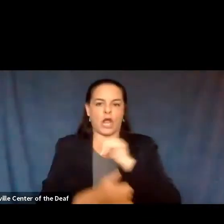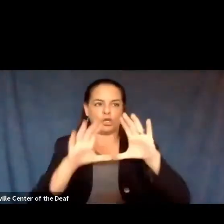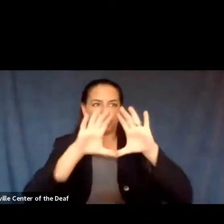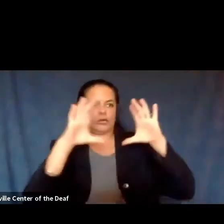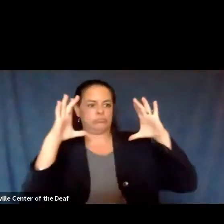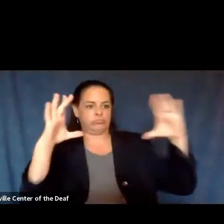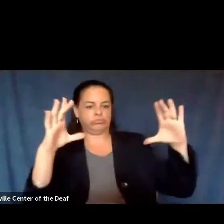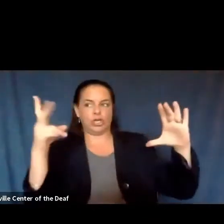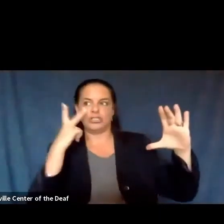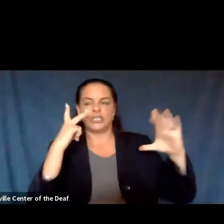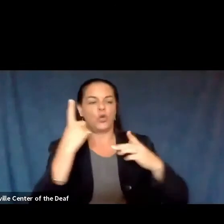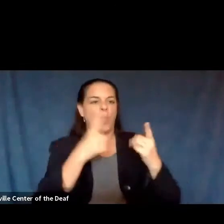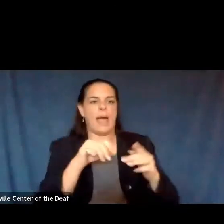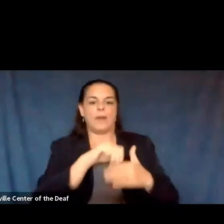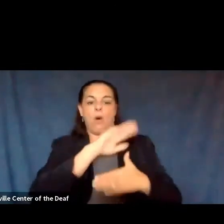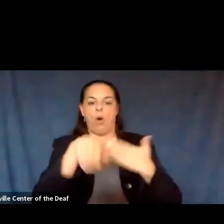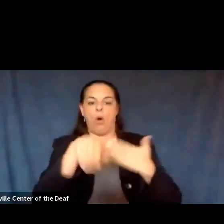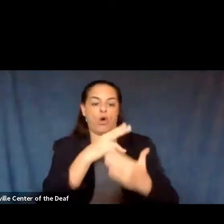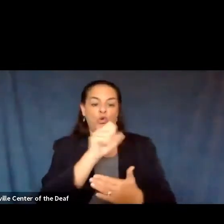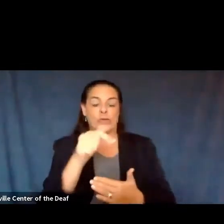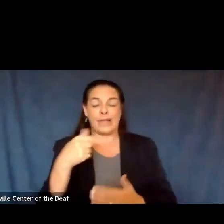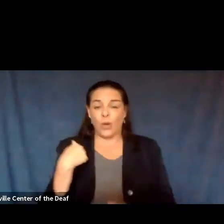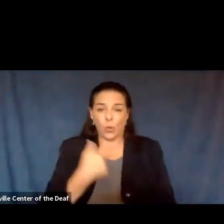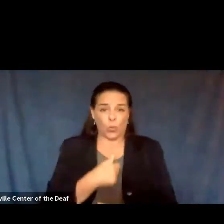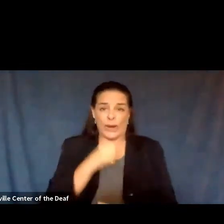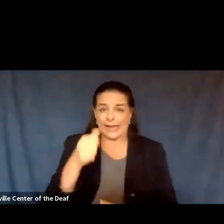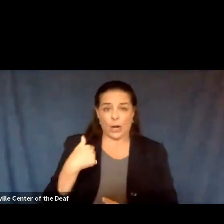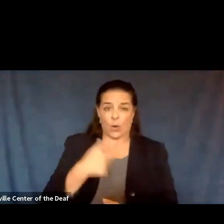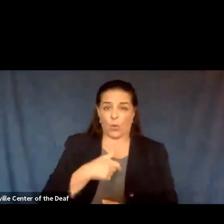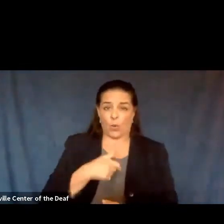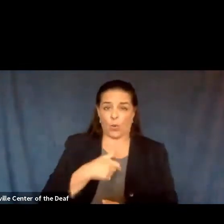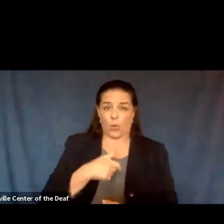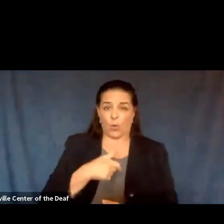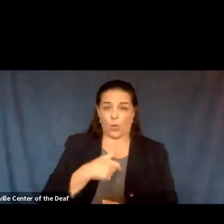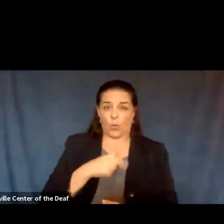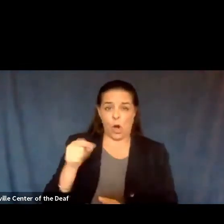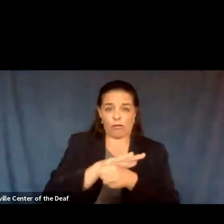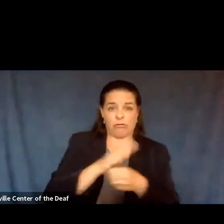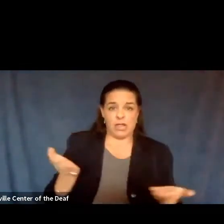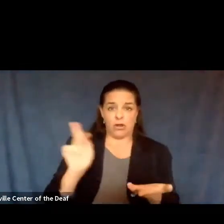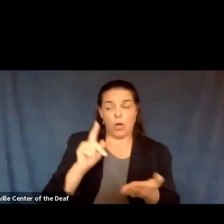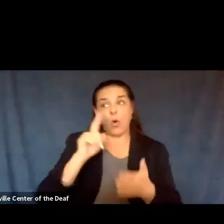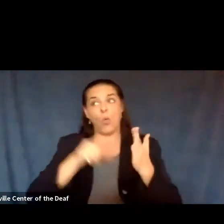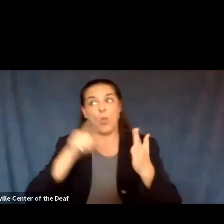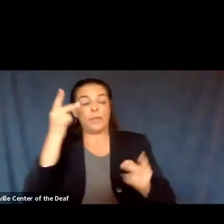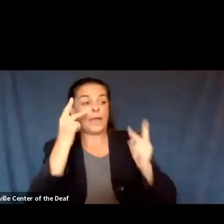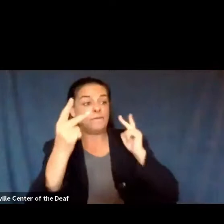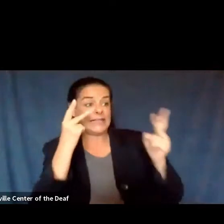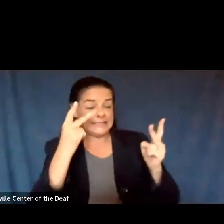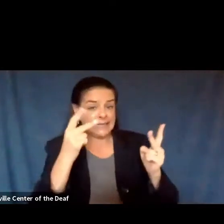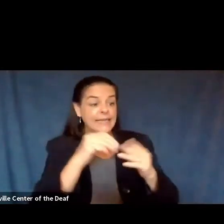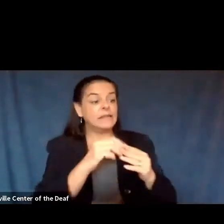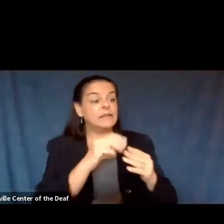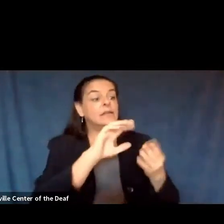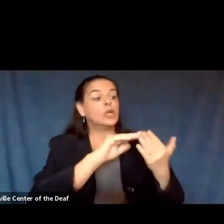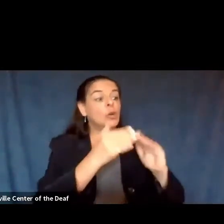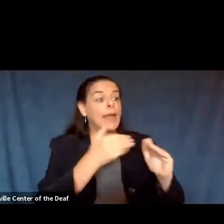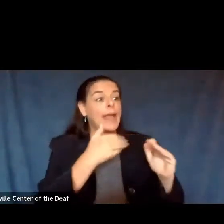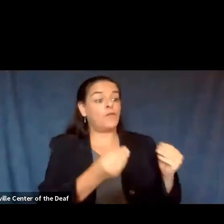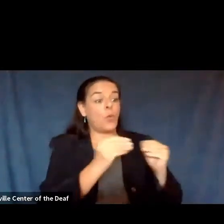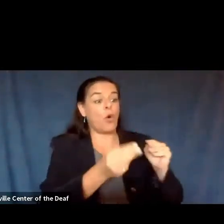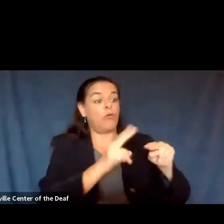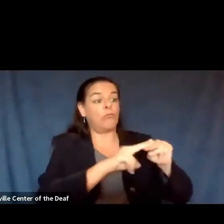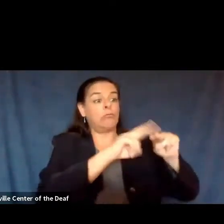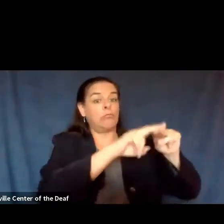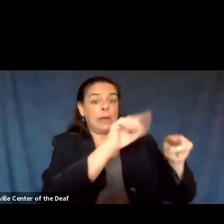of what's happening with COVID, which we don't have. And so what they have seen is in communities where they have an increase in cases like we did